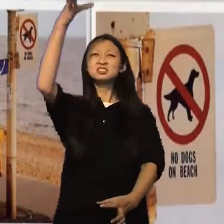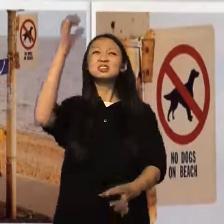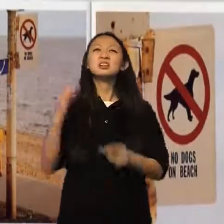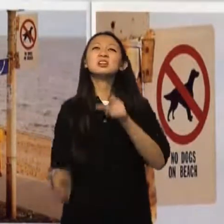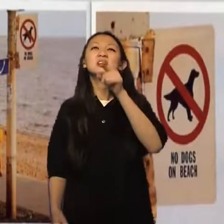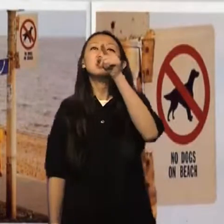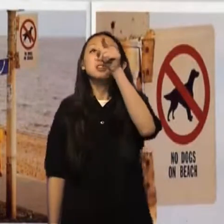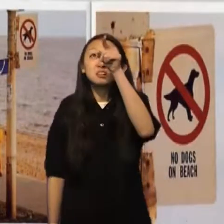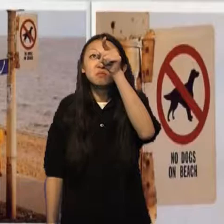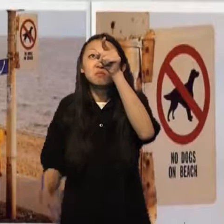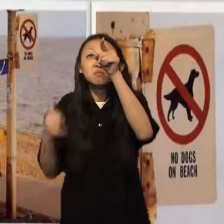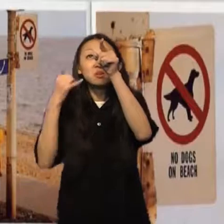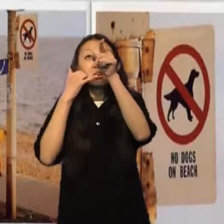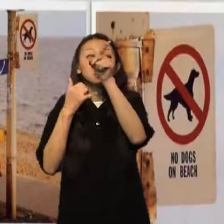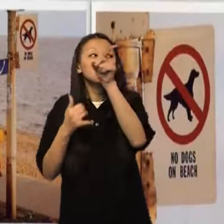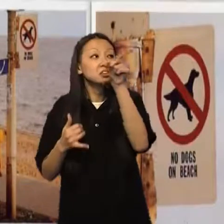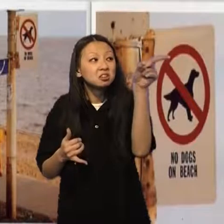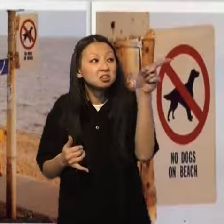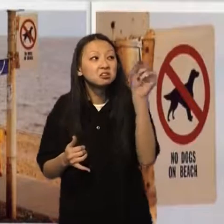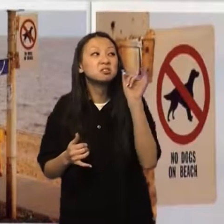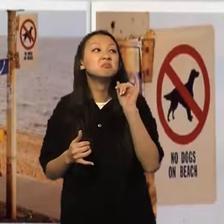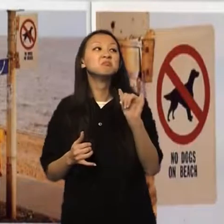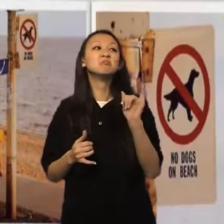She sees a tall pole with signs on top.